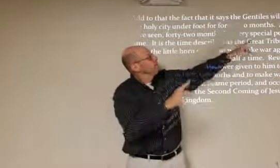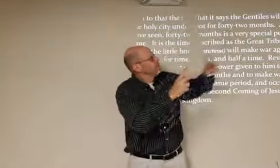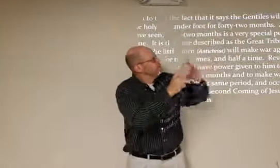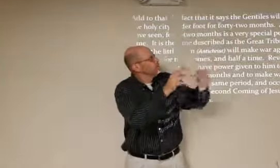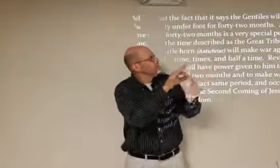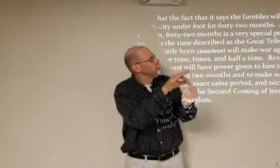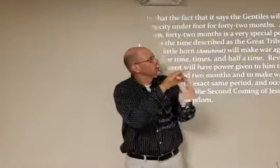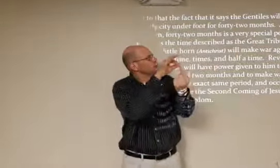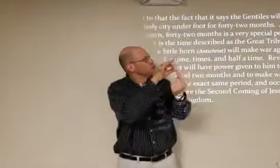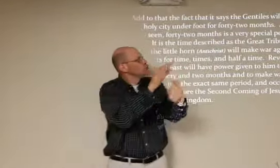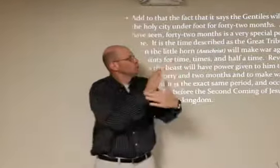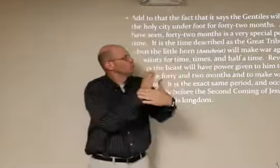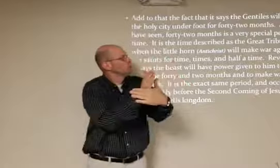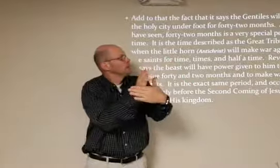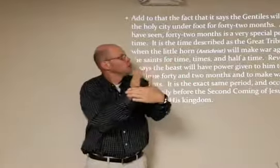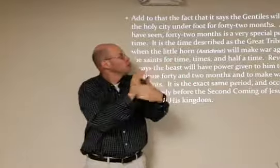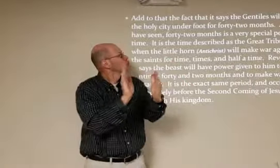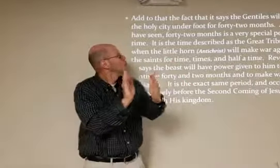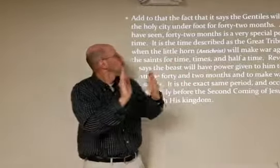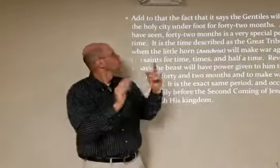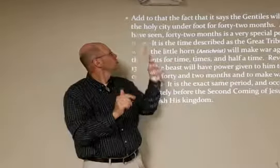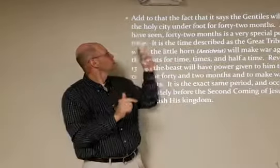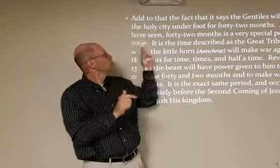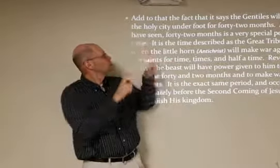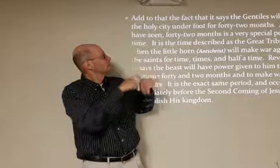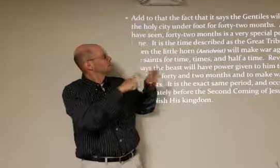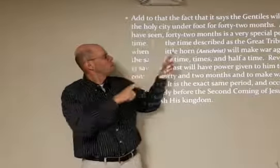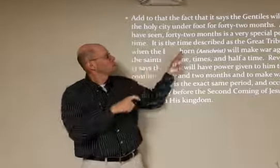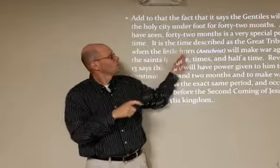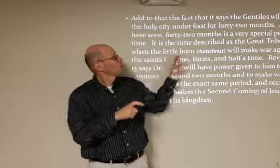And so we've already seen 42 months is a very special period of time.